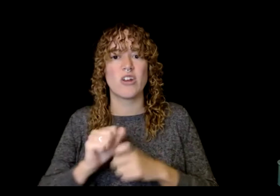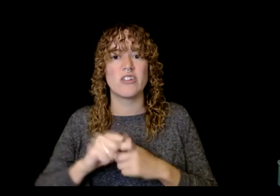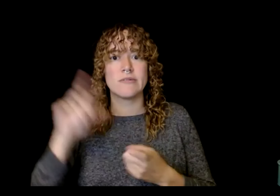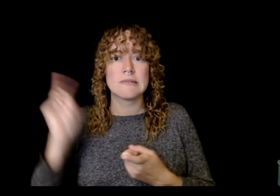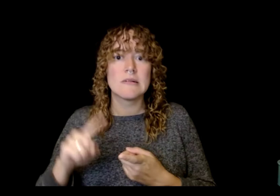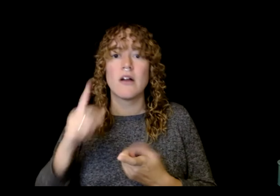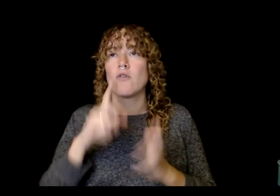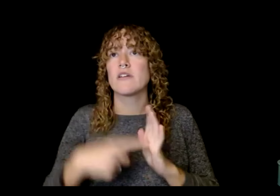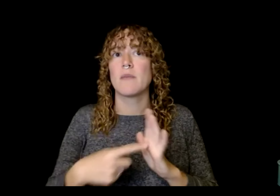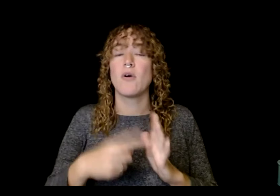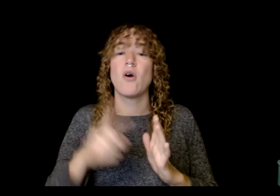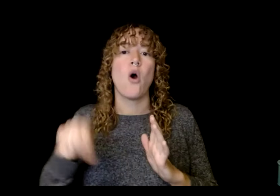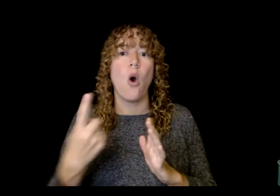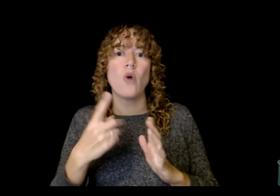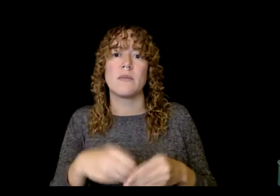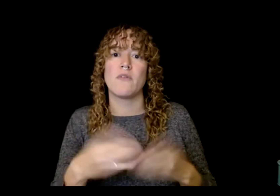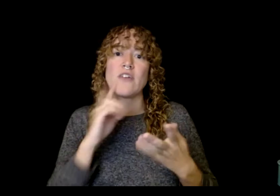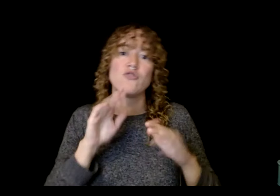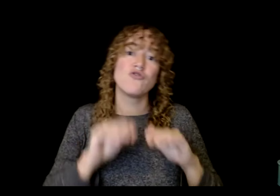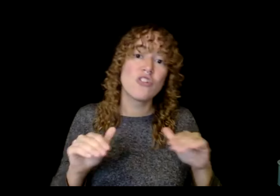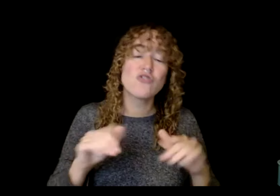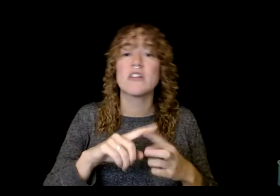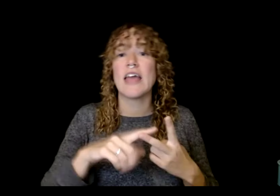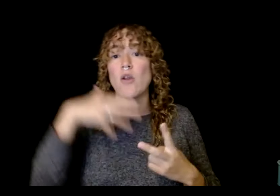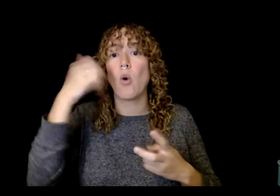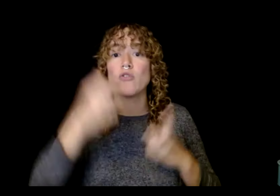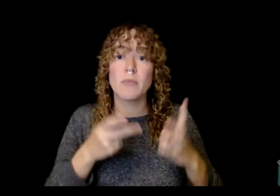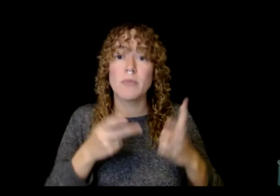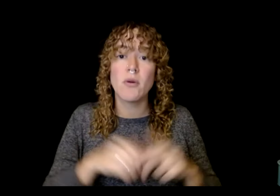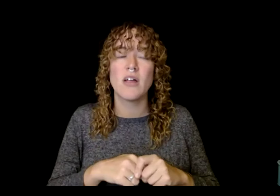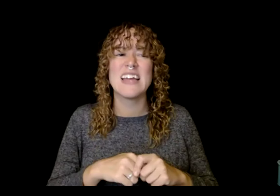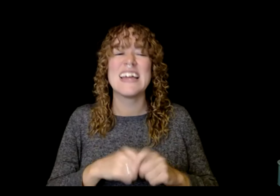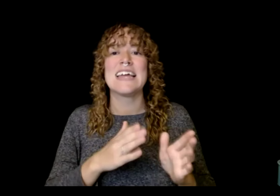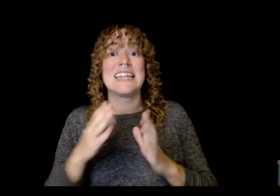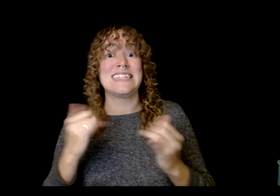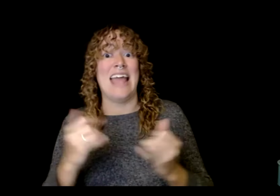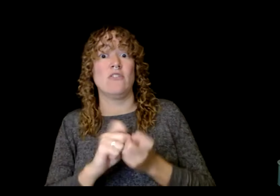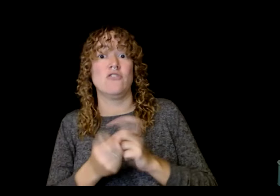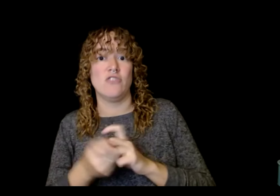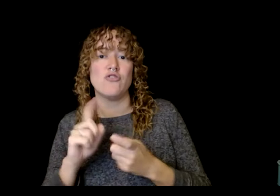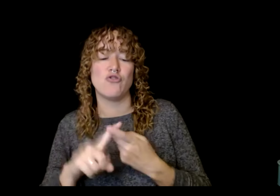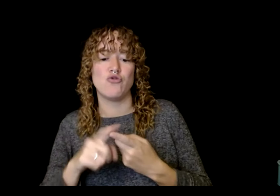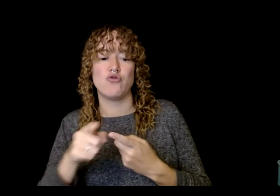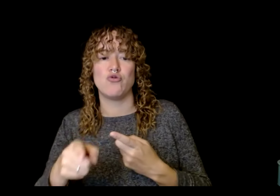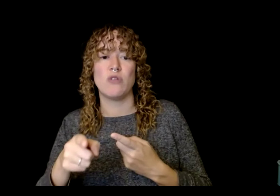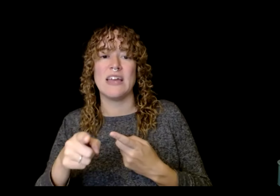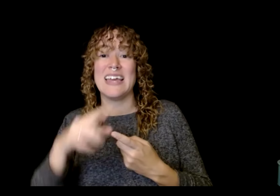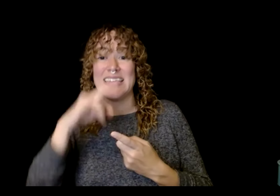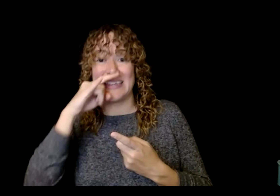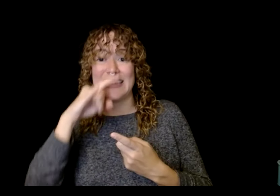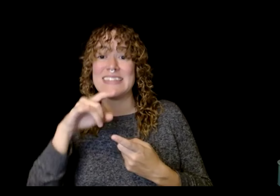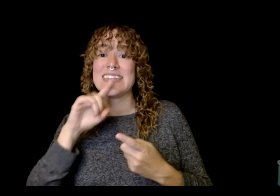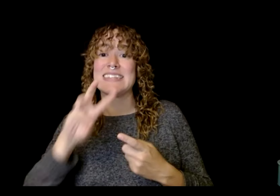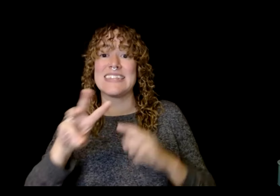older adults. And I think now in its current version, it's limited to kids age 6 and